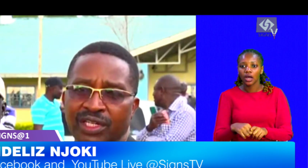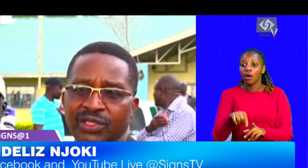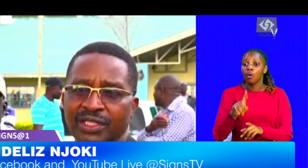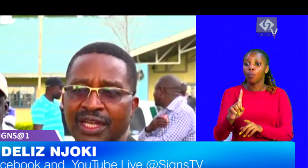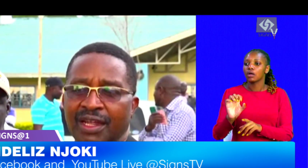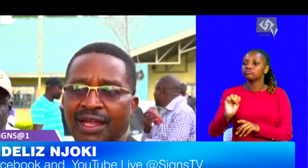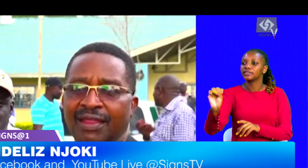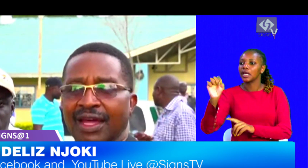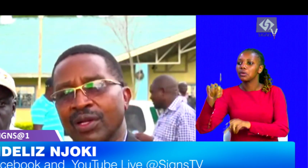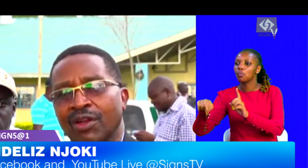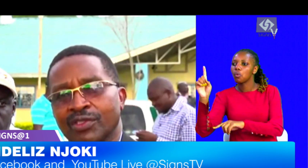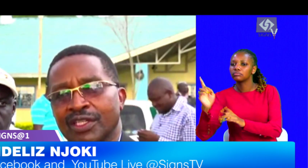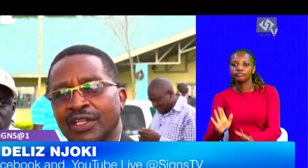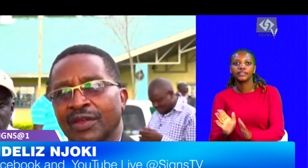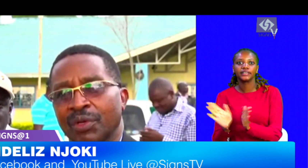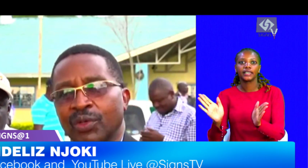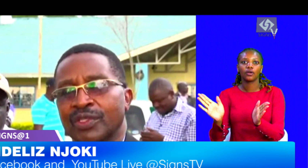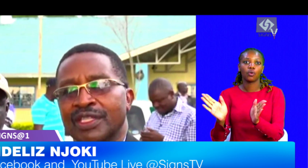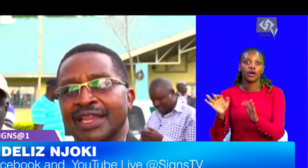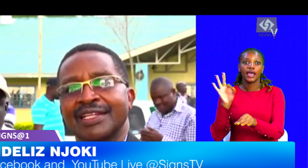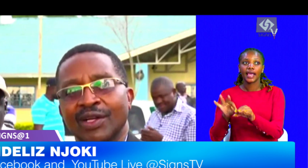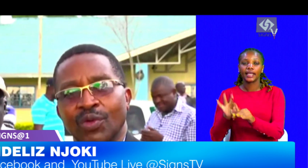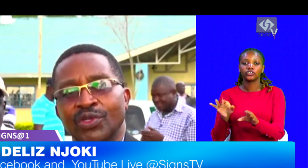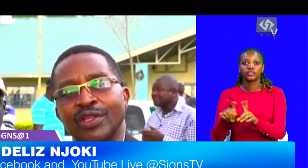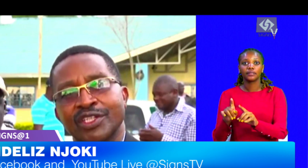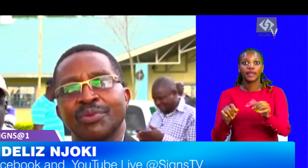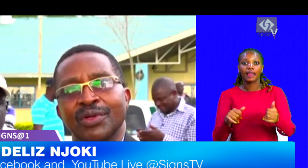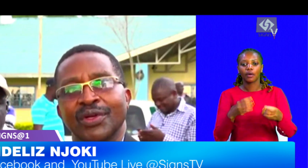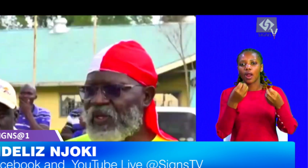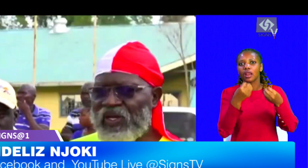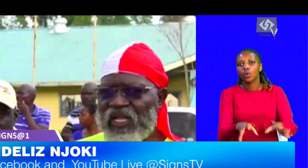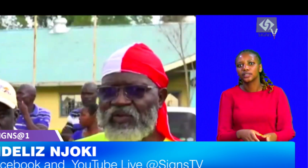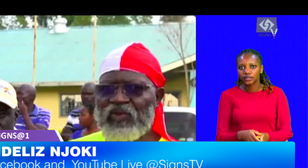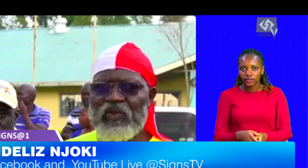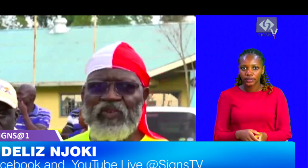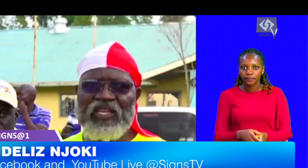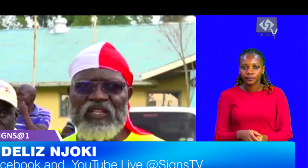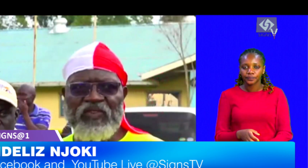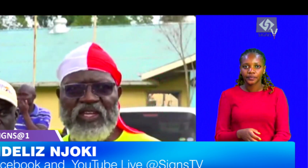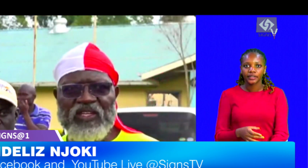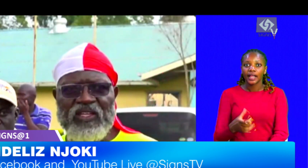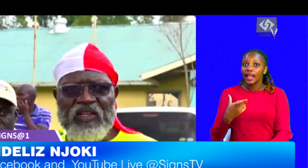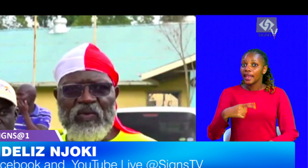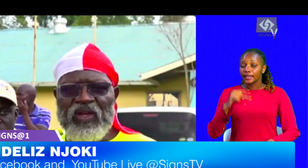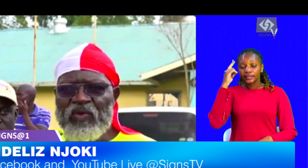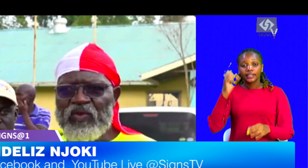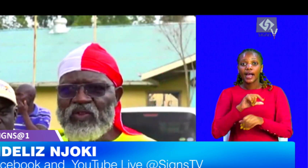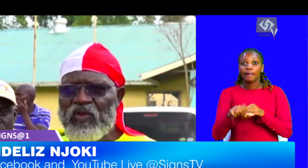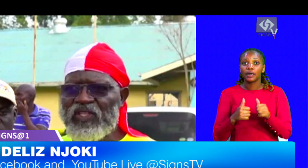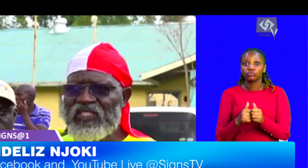election and the other one lost, because that is a question on the table. When it comes to issue of non-interfering, we have got what you call the